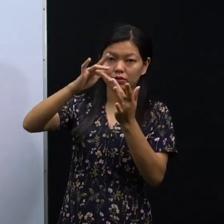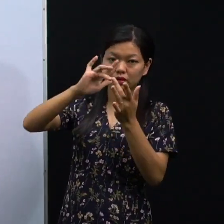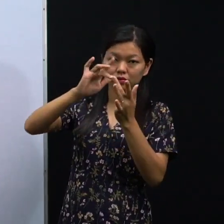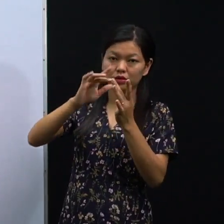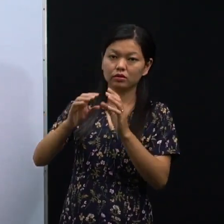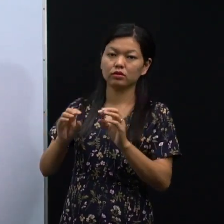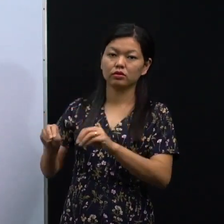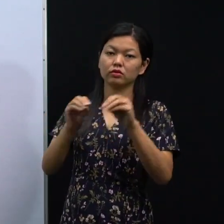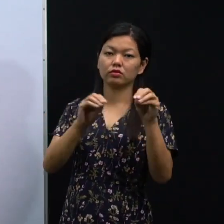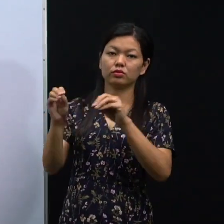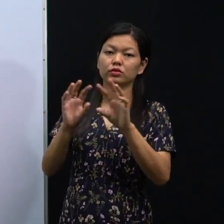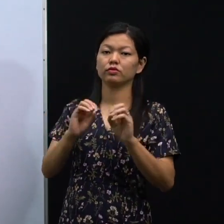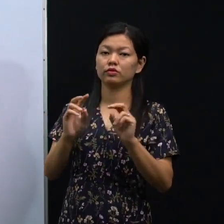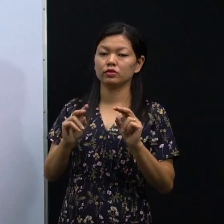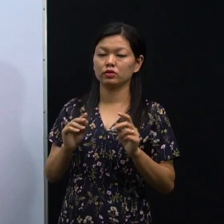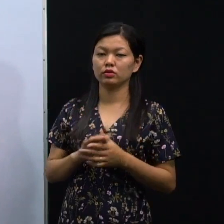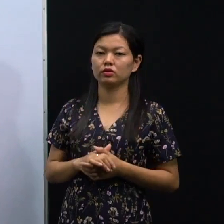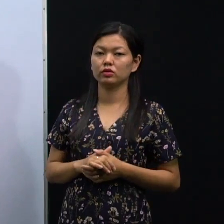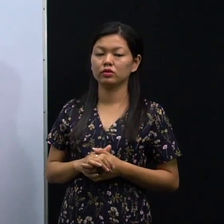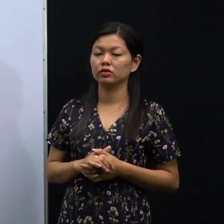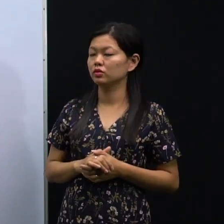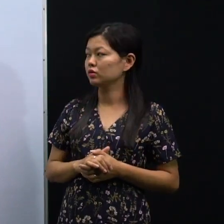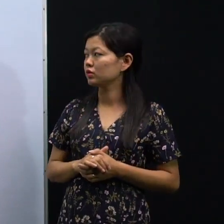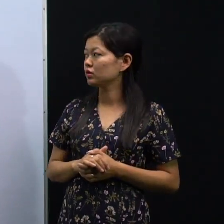They don't radiate